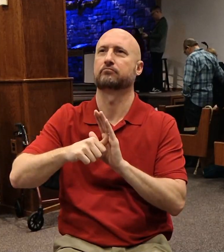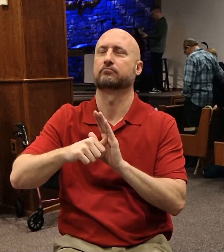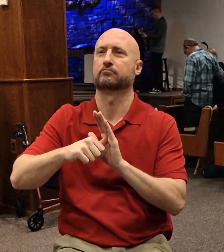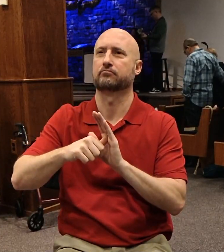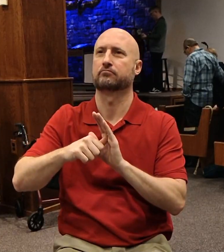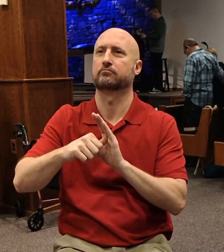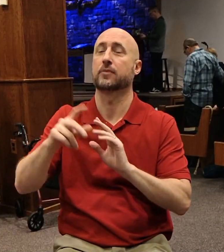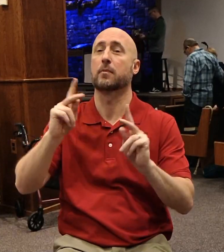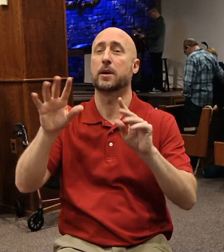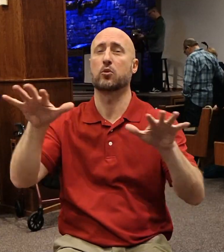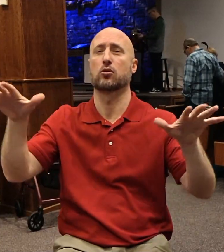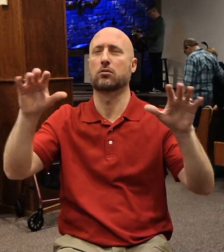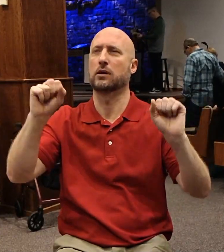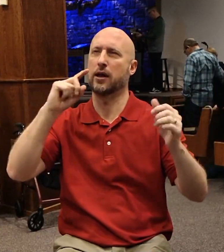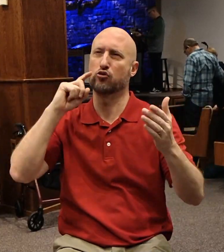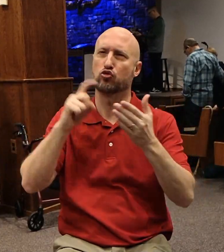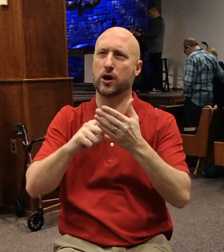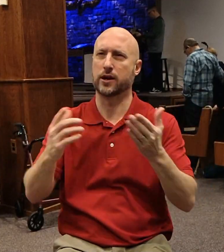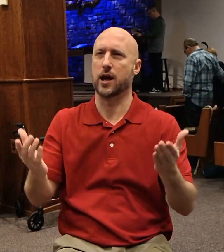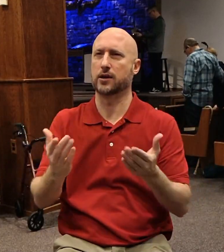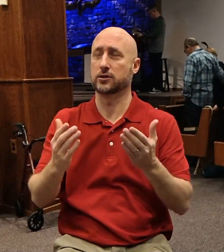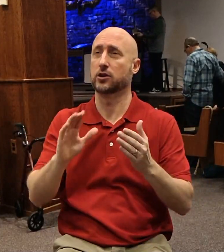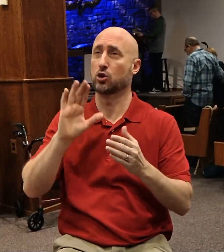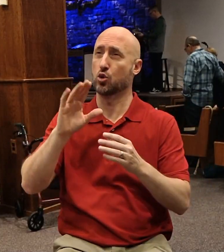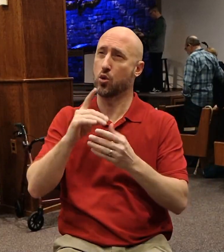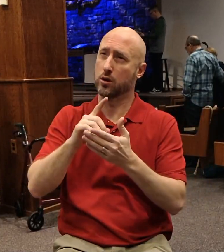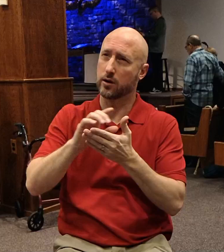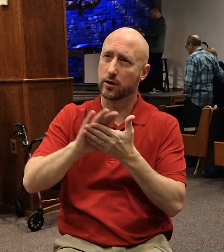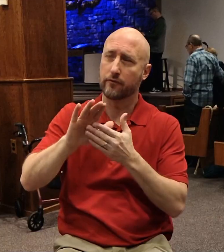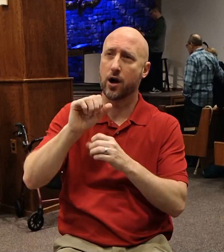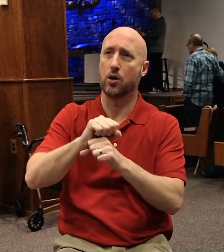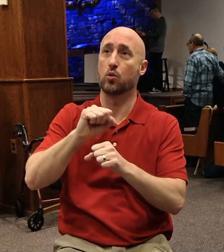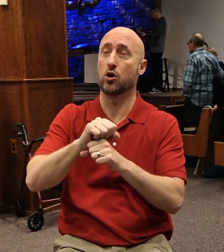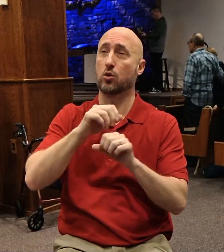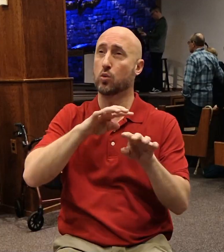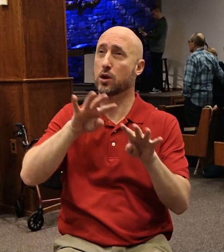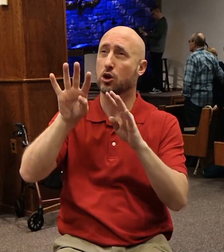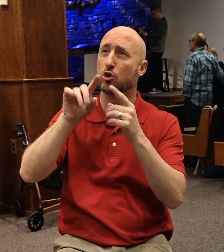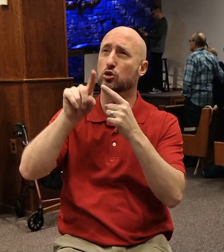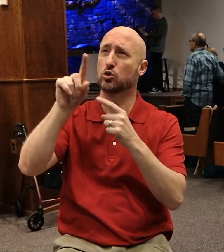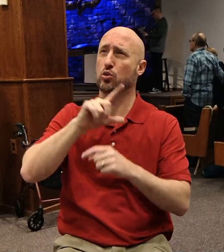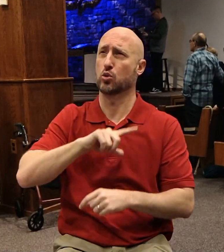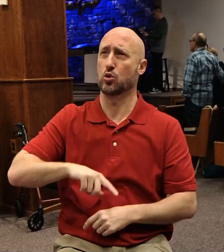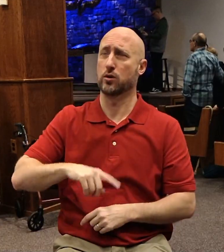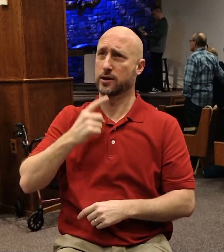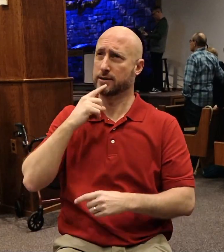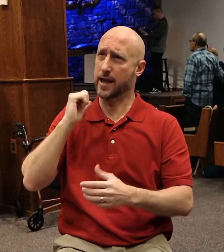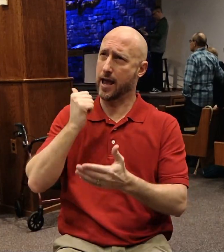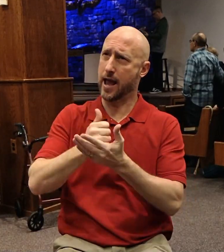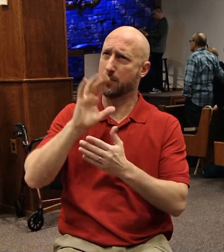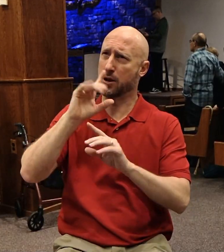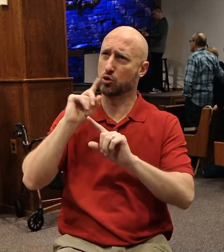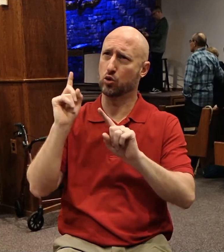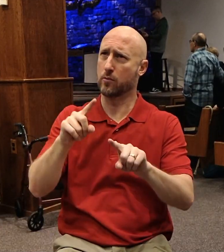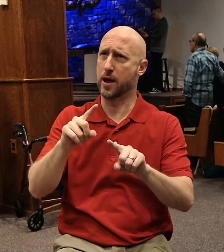recognizable here it's a divine work we look to you Lord we say amen to your commandment